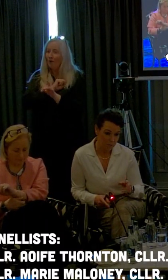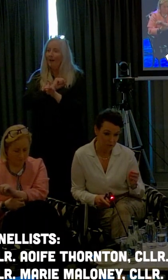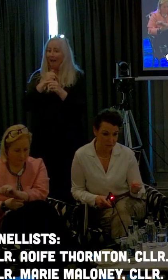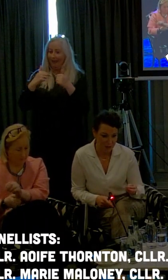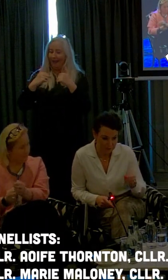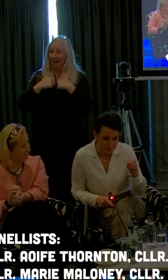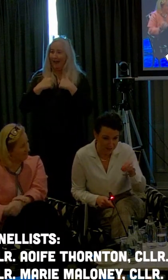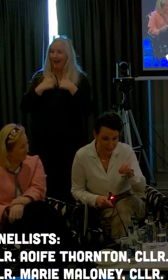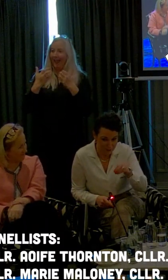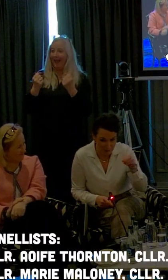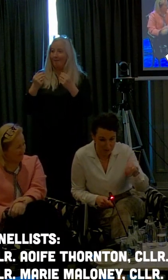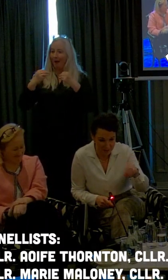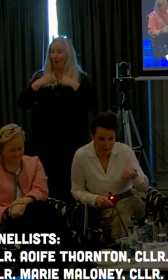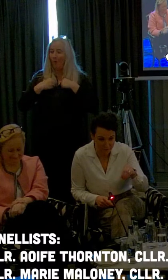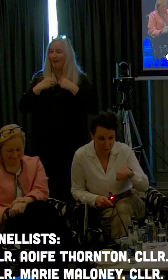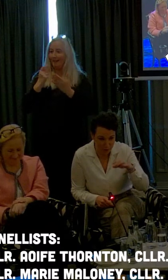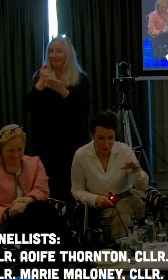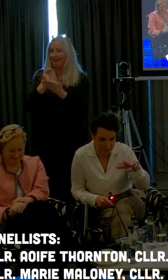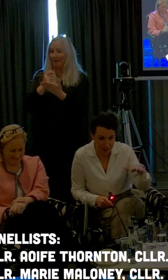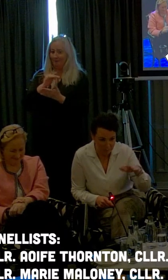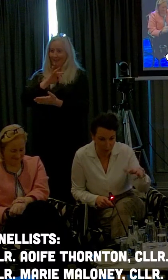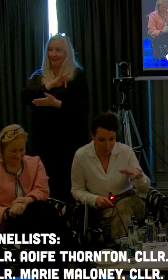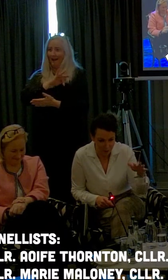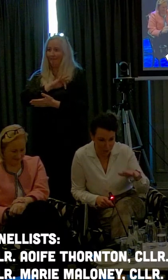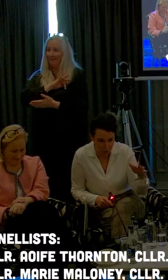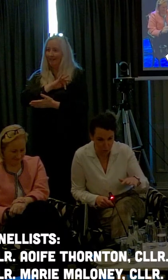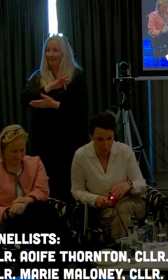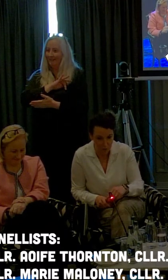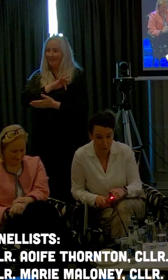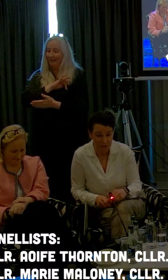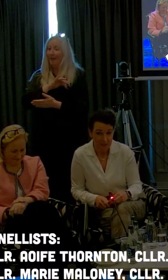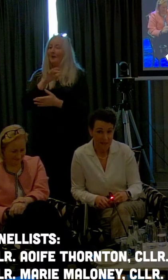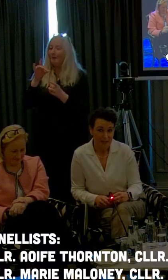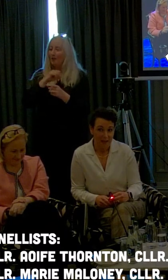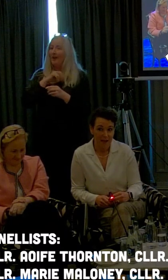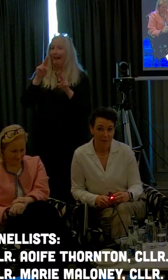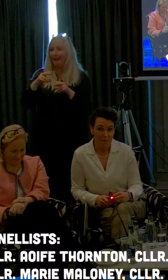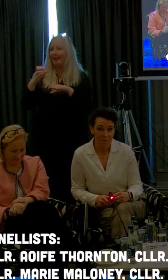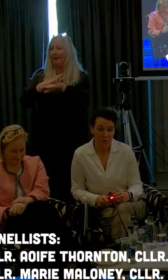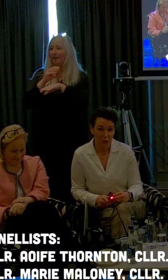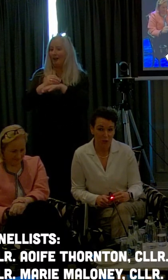some bit of time in the day for myself so that I can keep all the other show on the road.